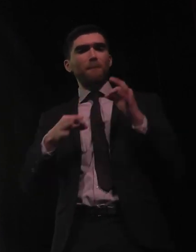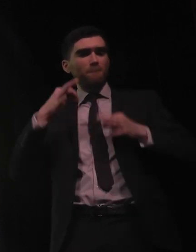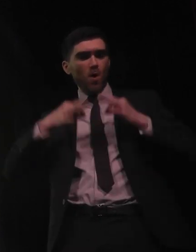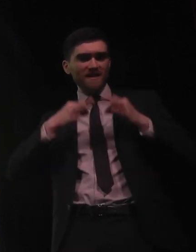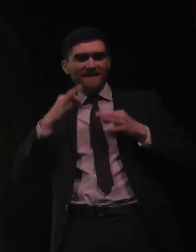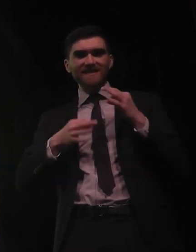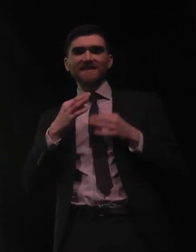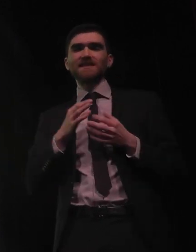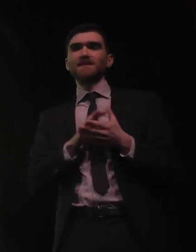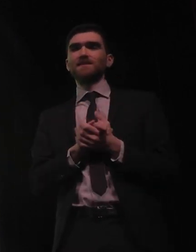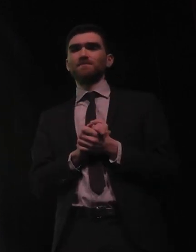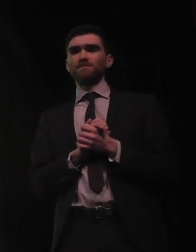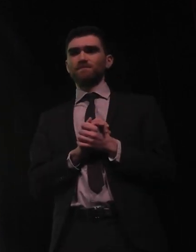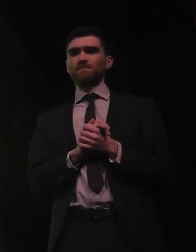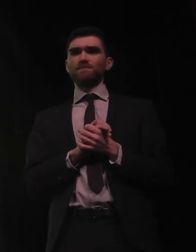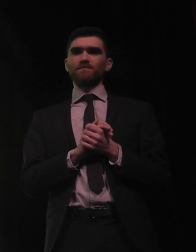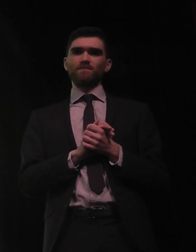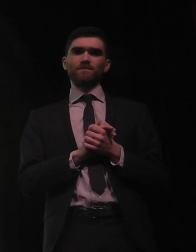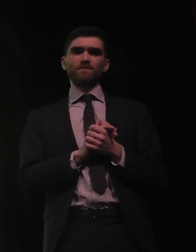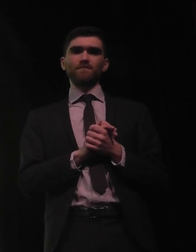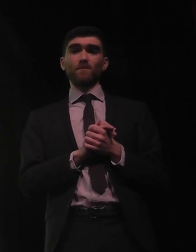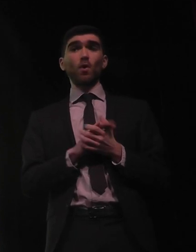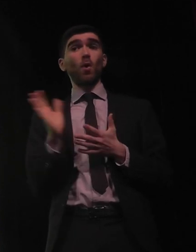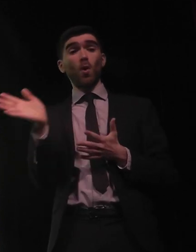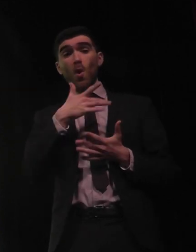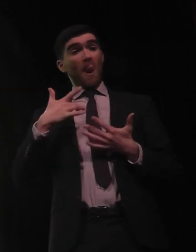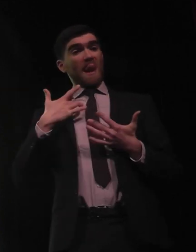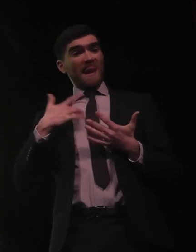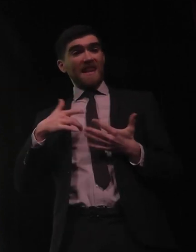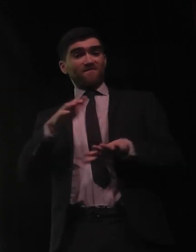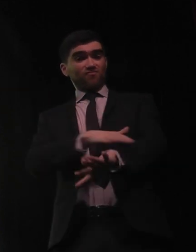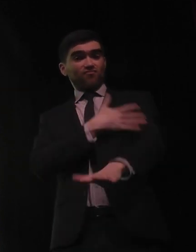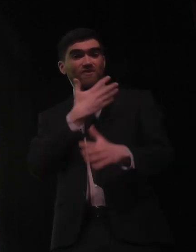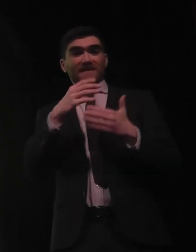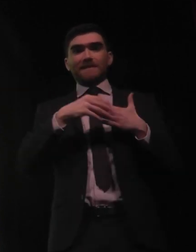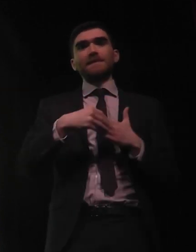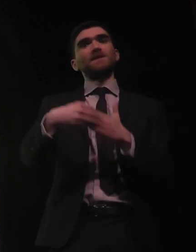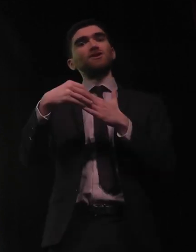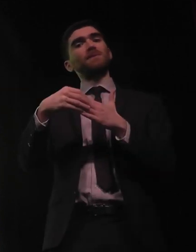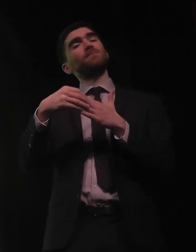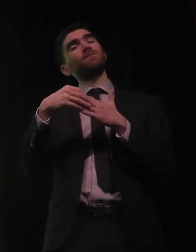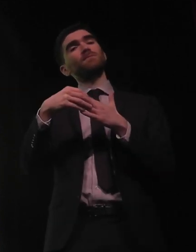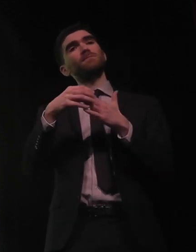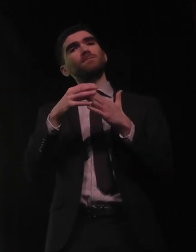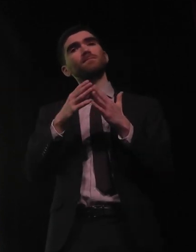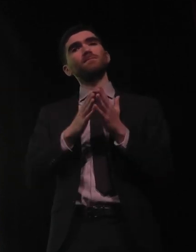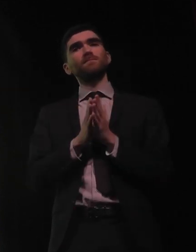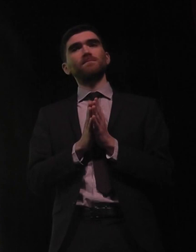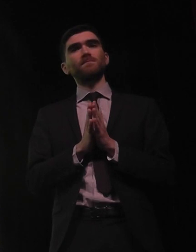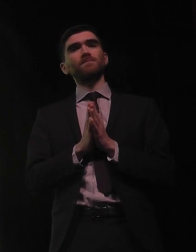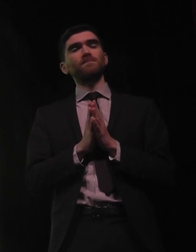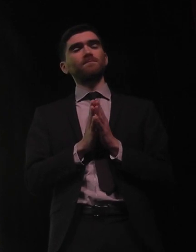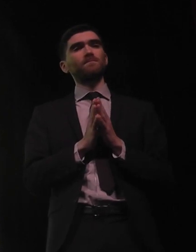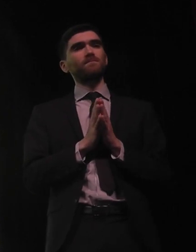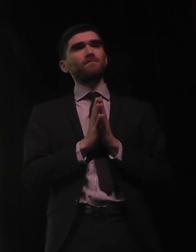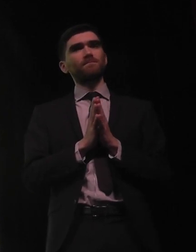the named leaders. To the contrary, it is lived by us all. We reject the hierarchical structure of